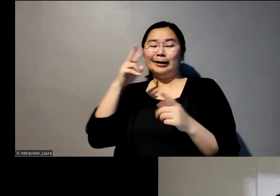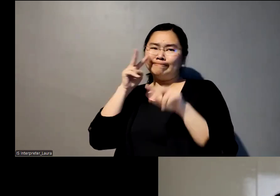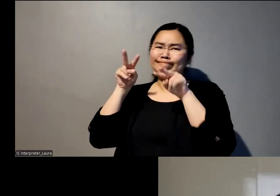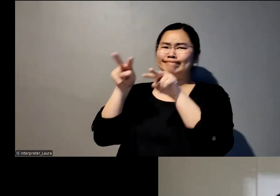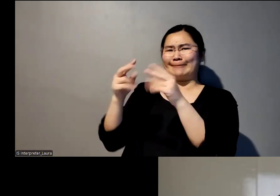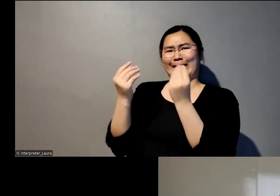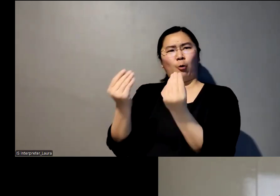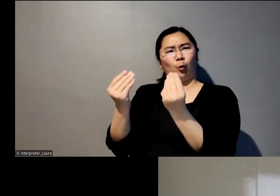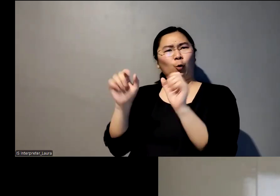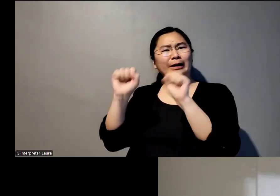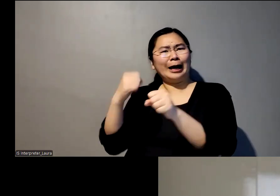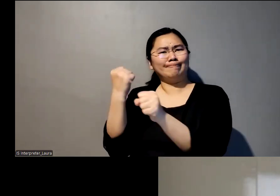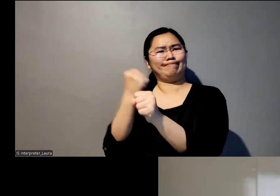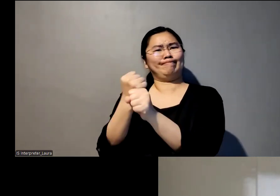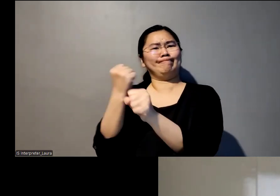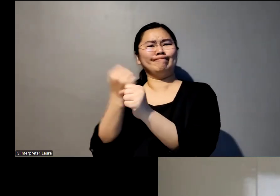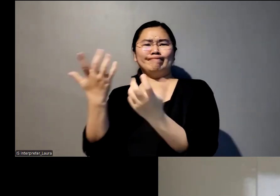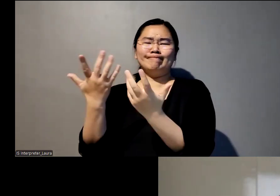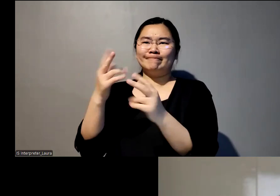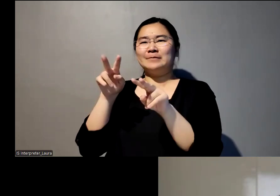During this, on